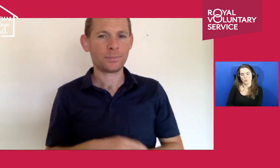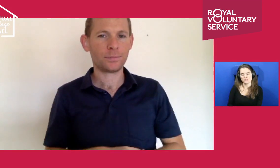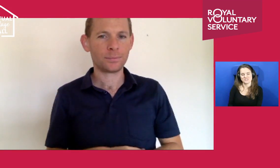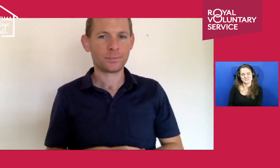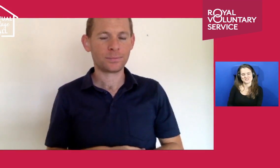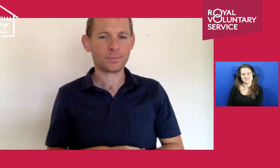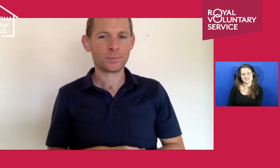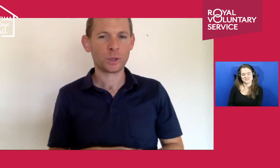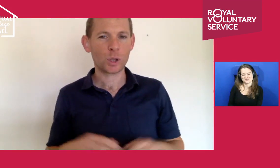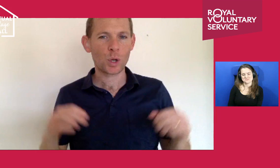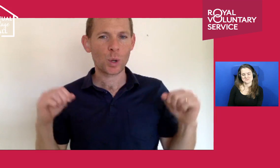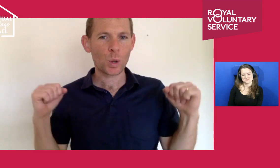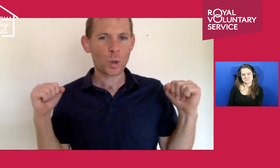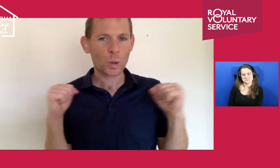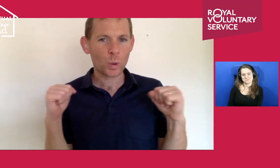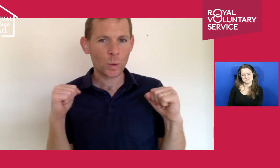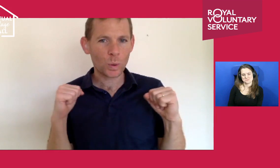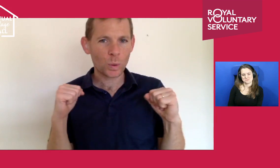Cold.